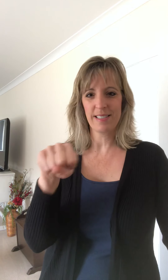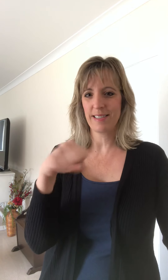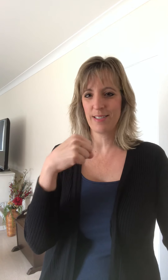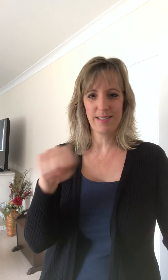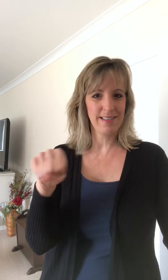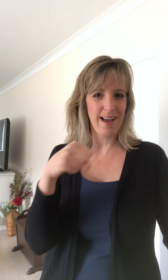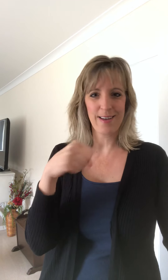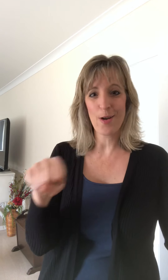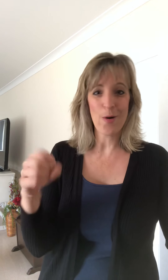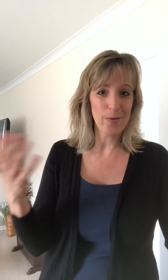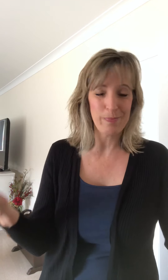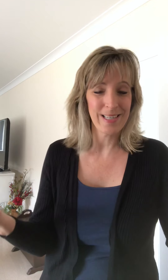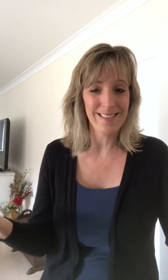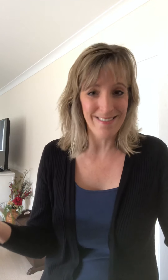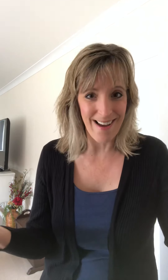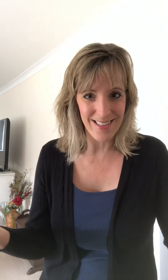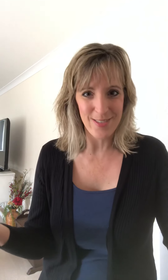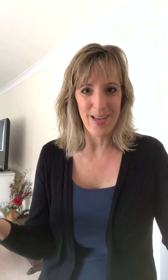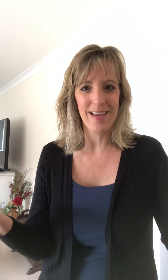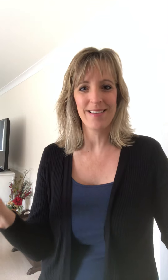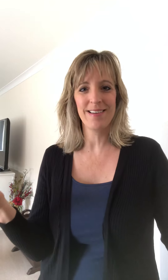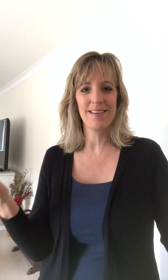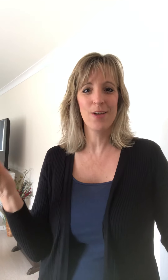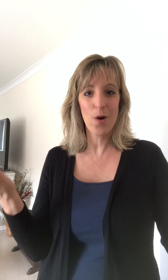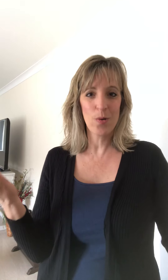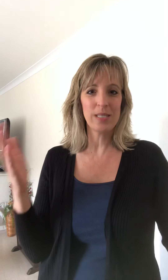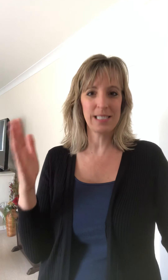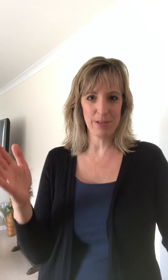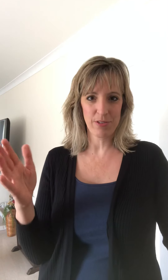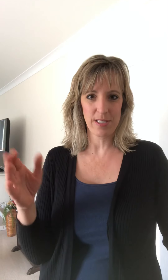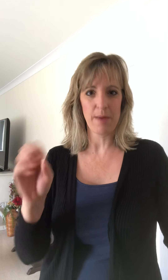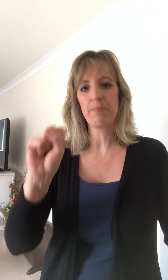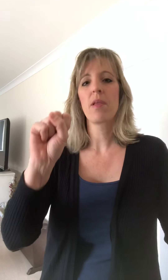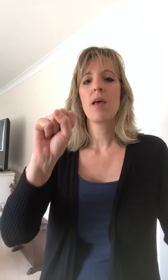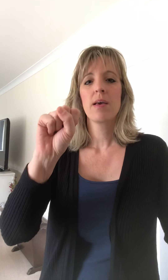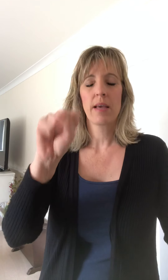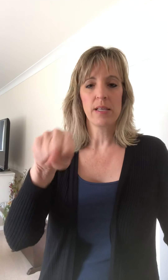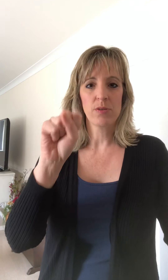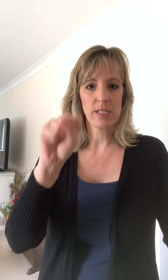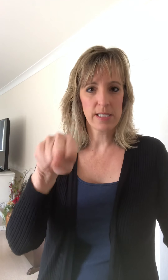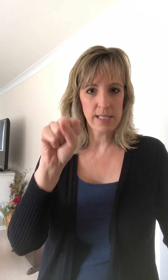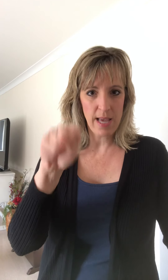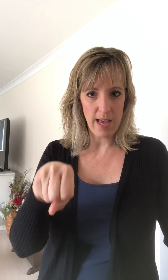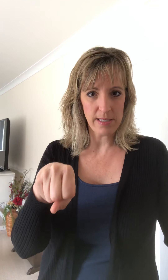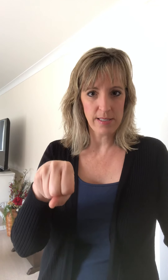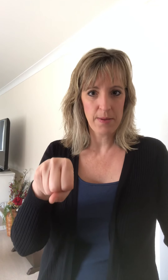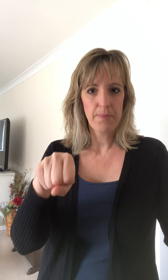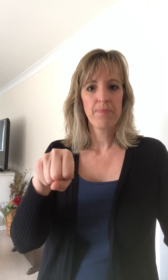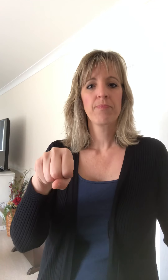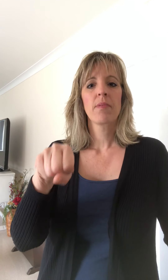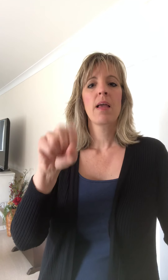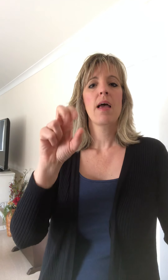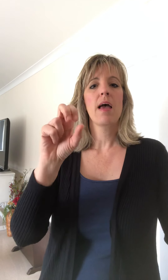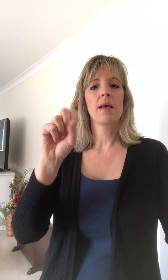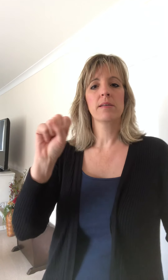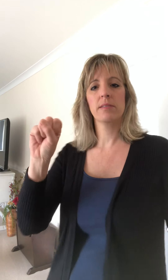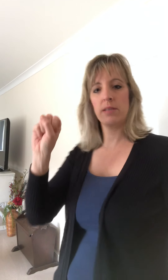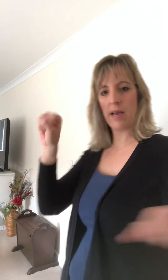is not no, but it's not, okay? No is a different sign. Okay, so this is yes, and